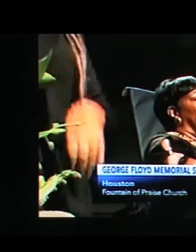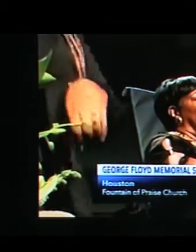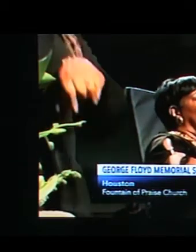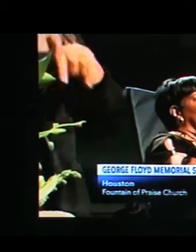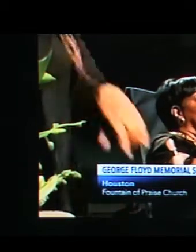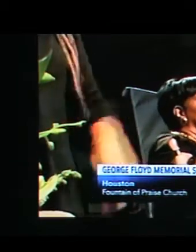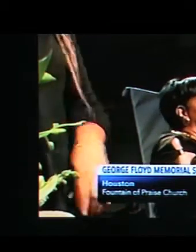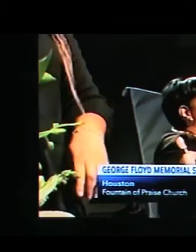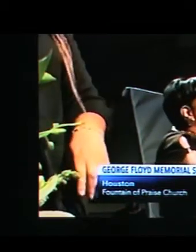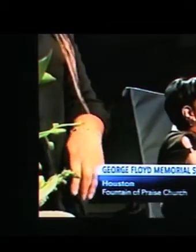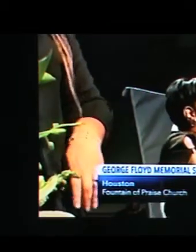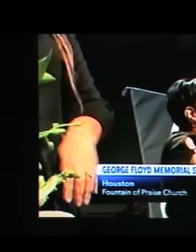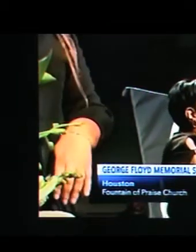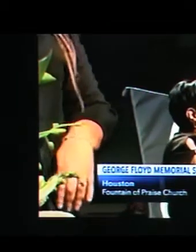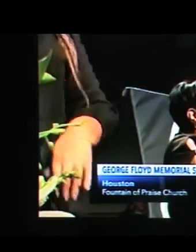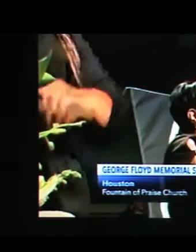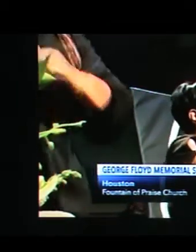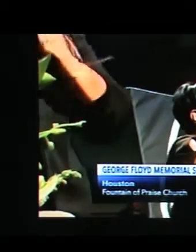over.